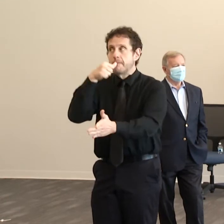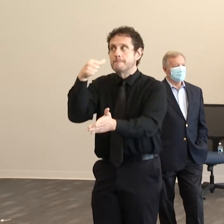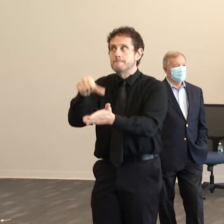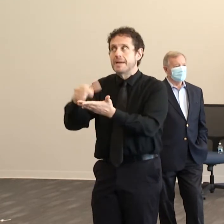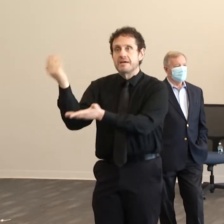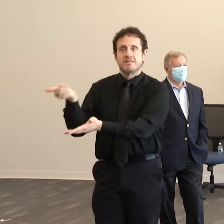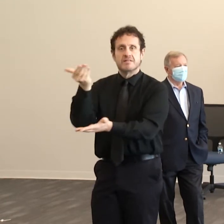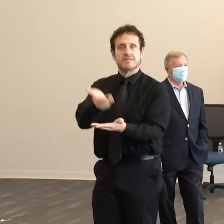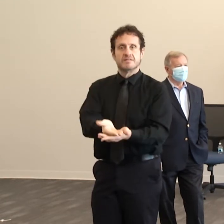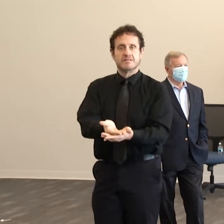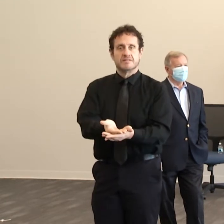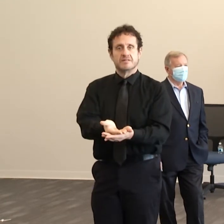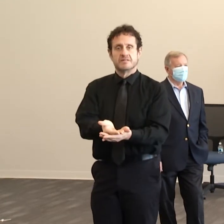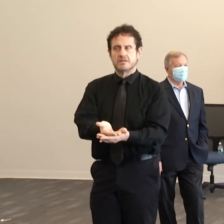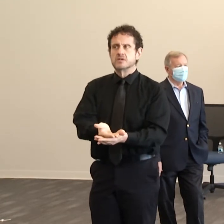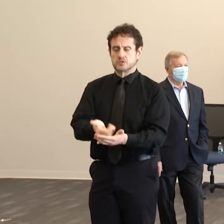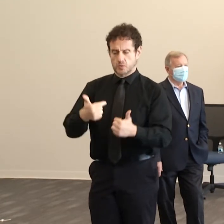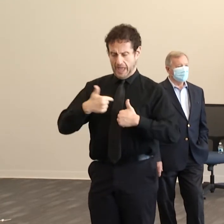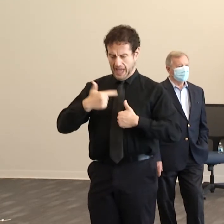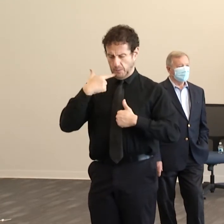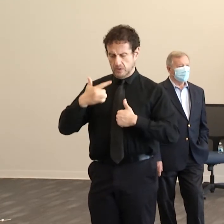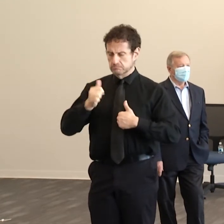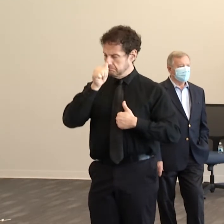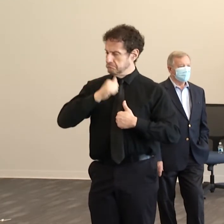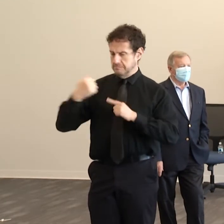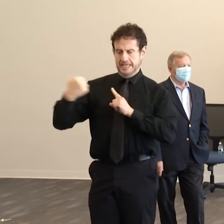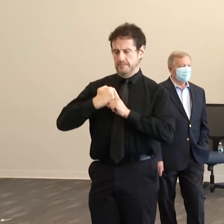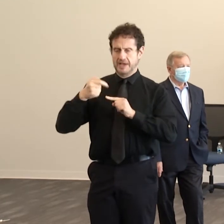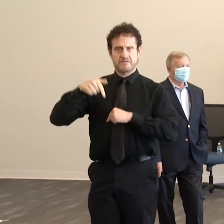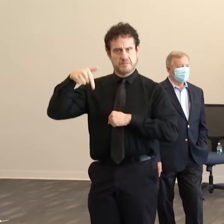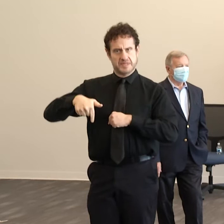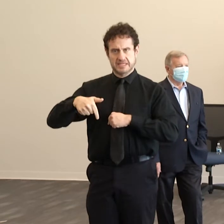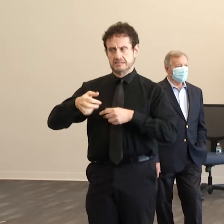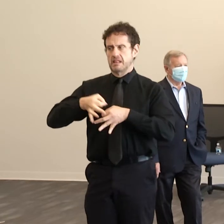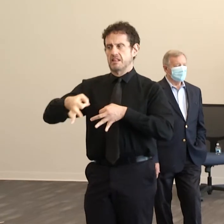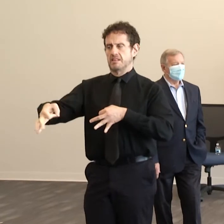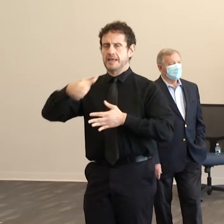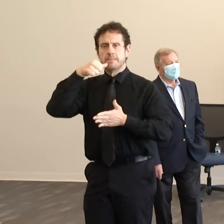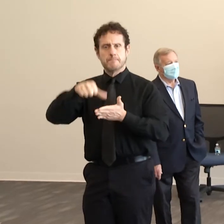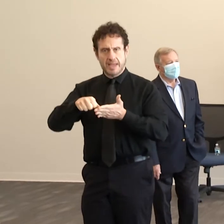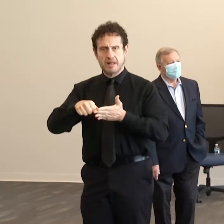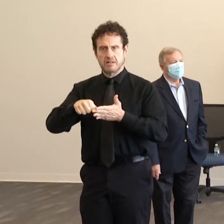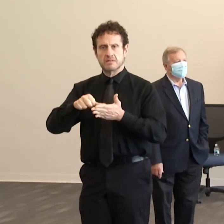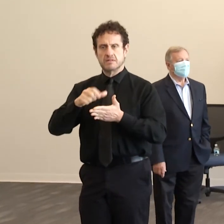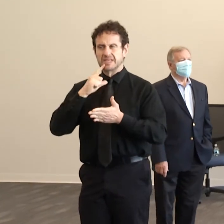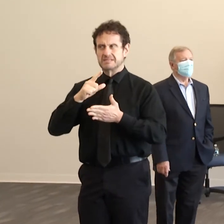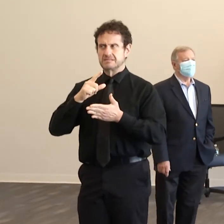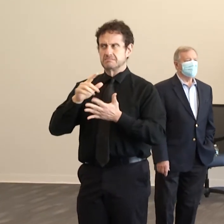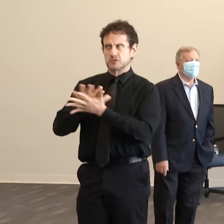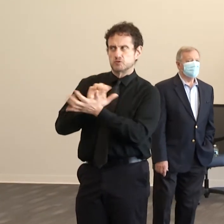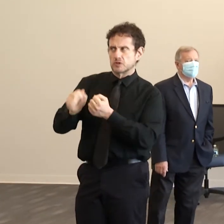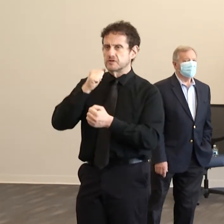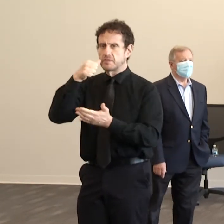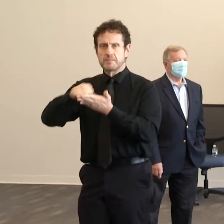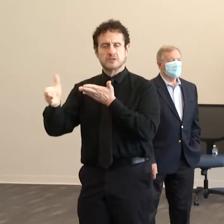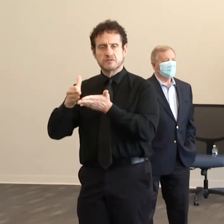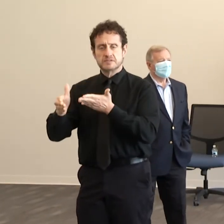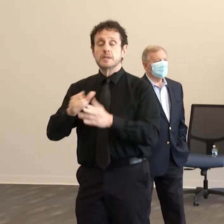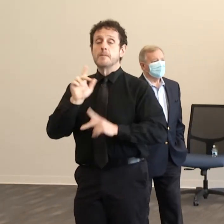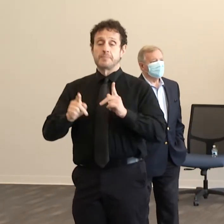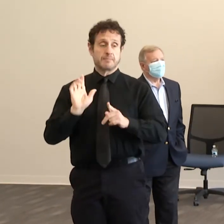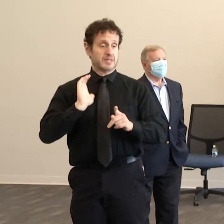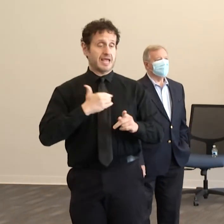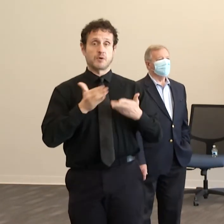mail. So I'd be impacted by this. And lastly, individuals in our communities, particular